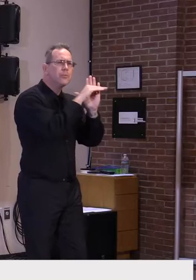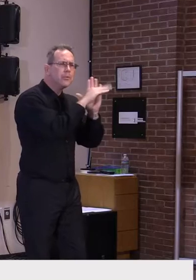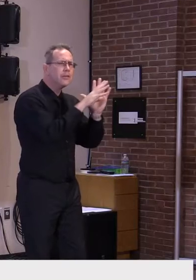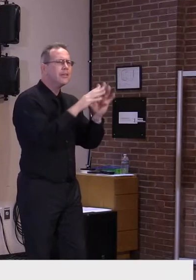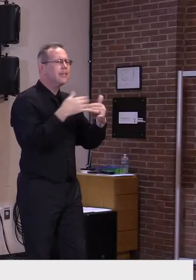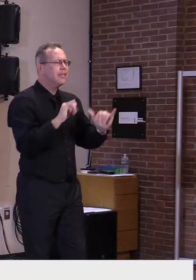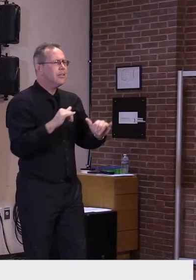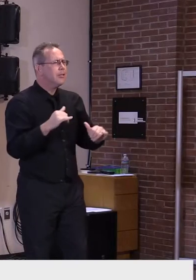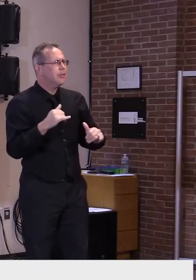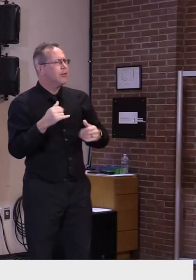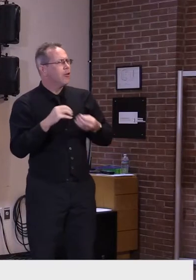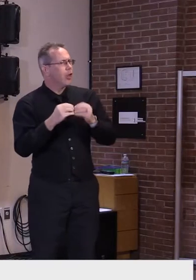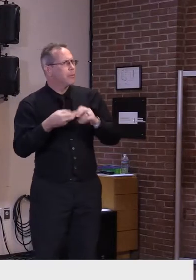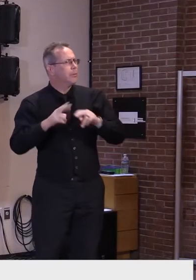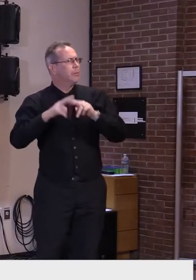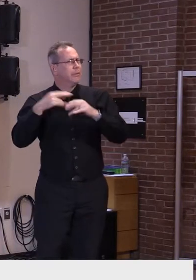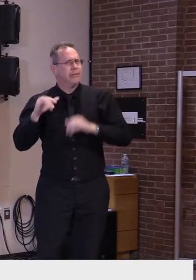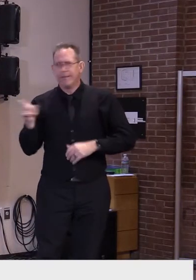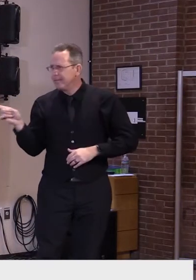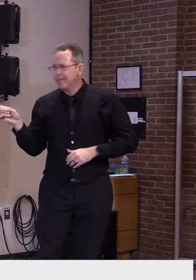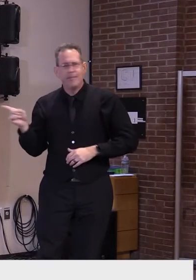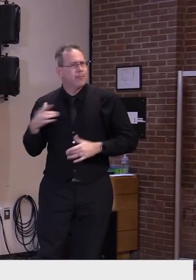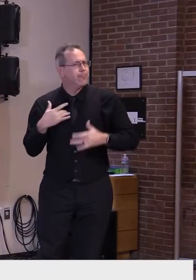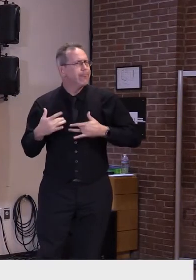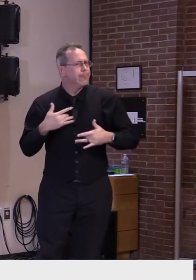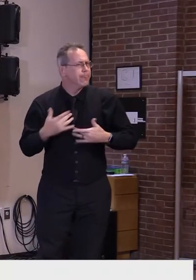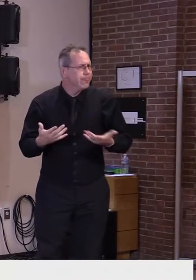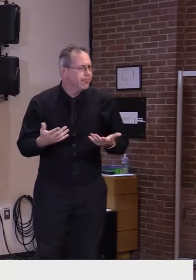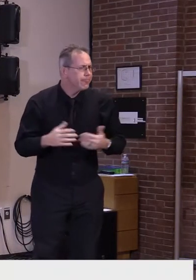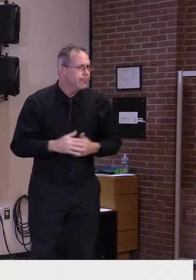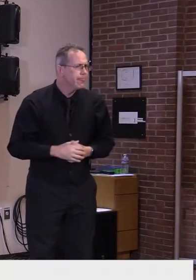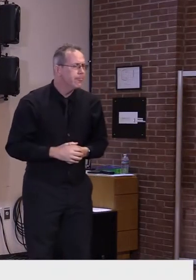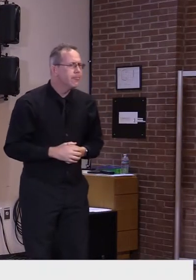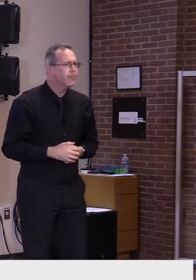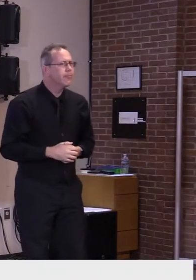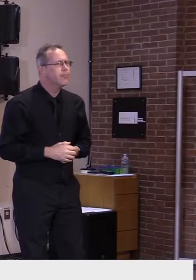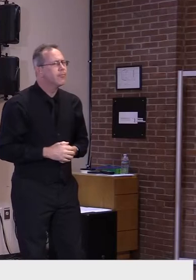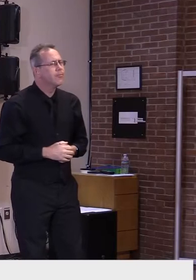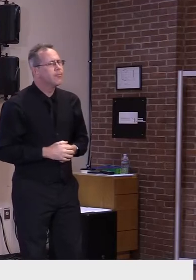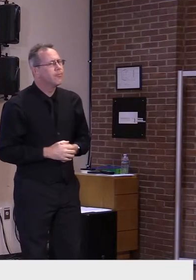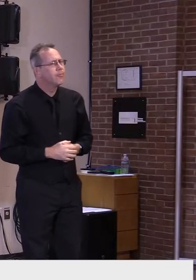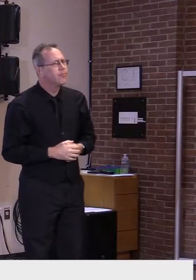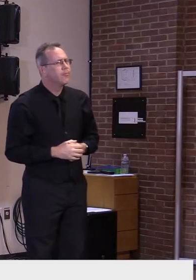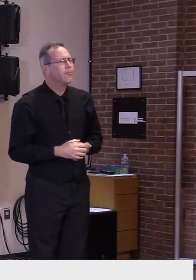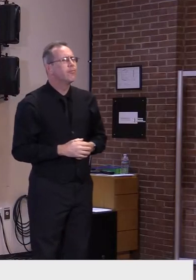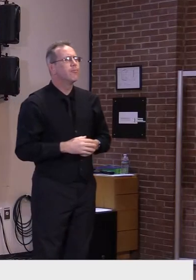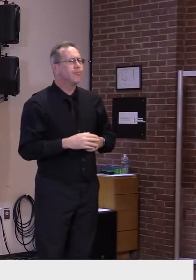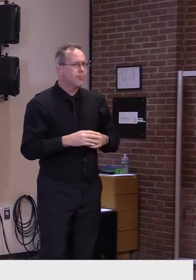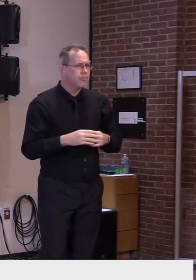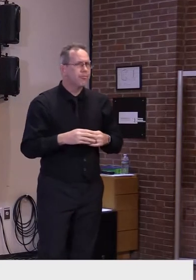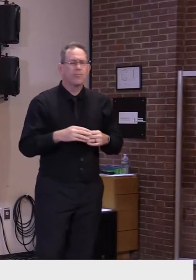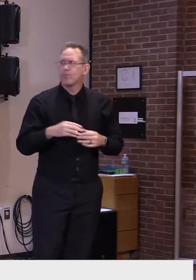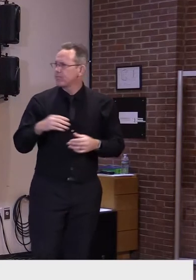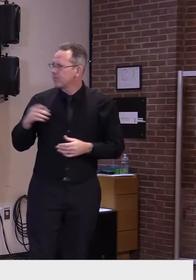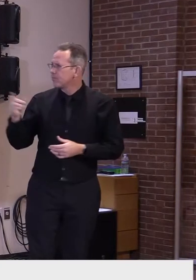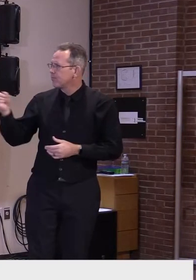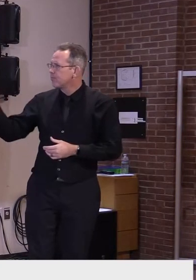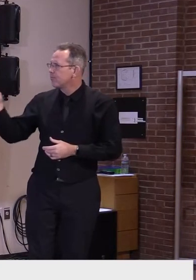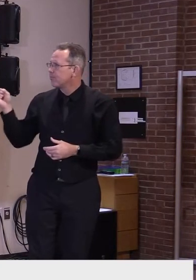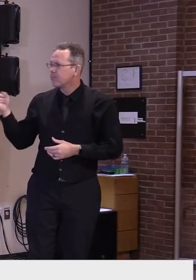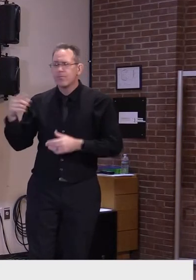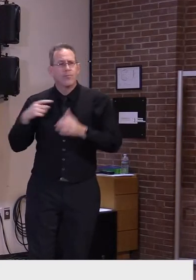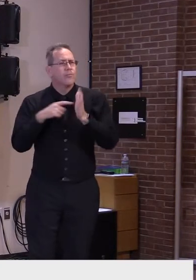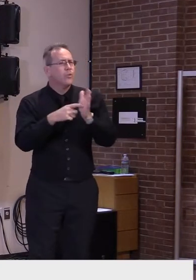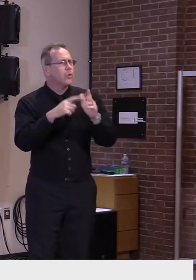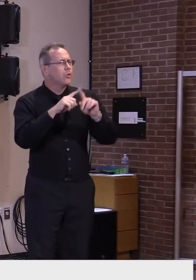increasing, although we did see a little bit of a slowdown over the last 3 days. When we look at the next chart, we'll look at those case